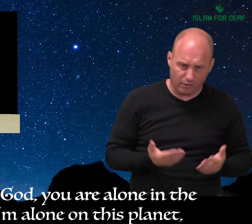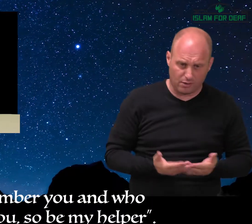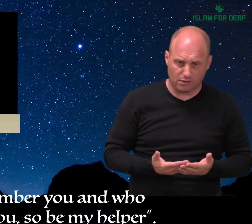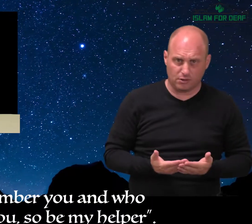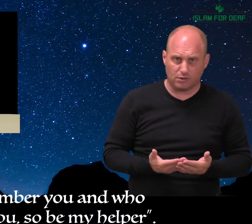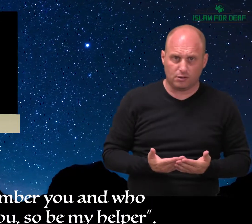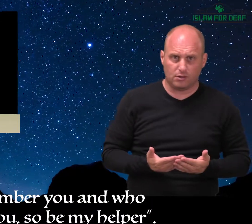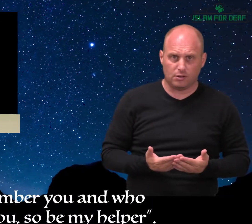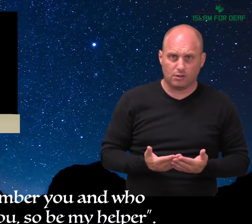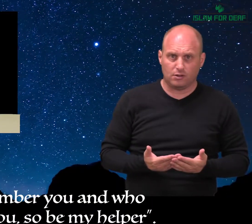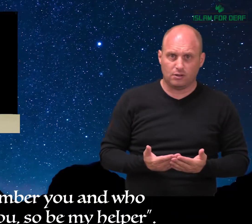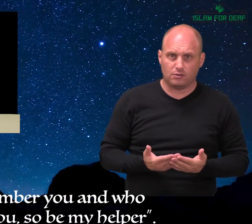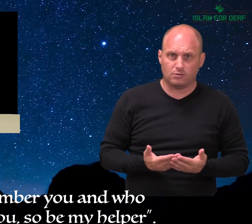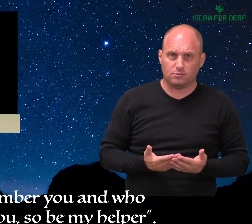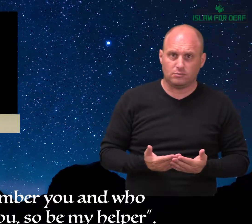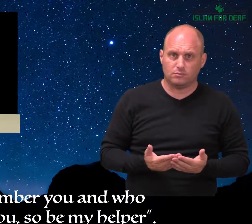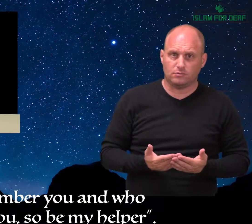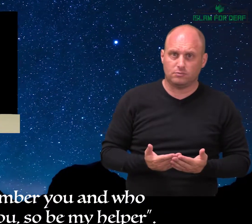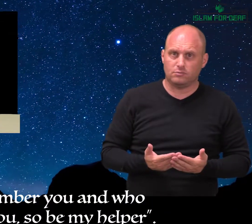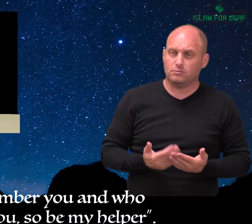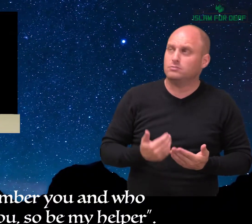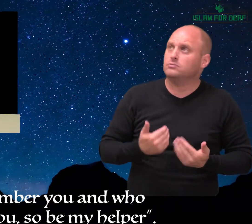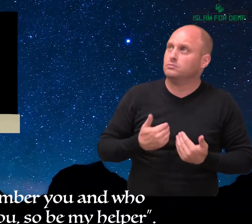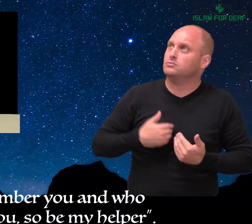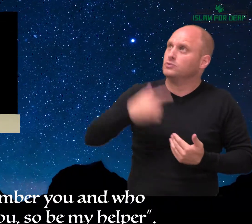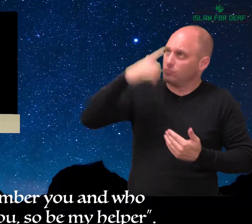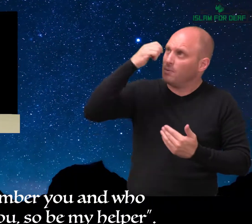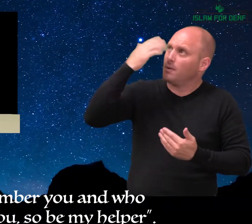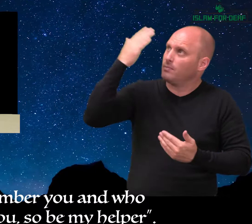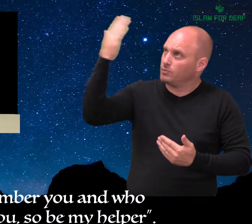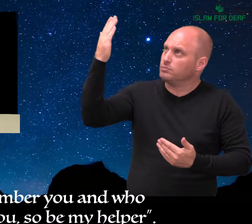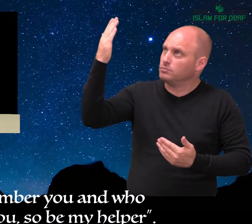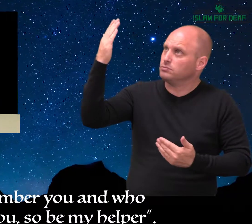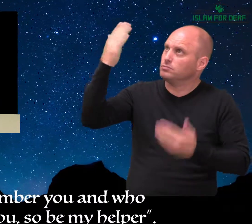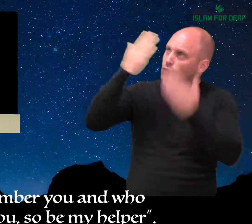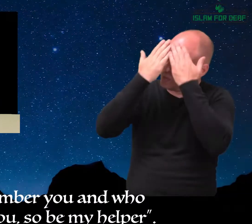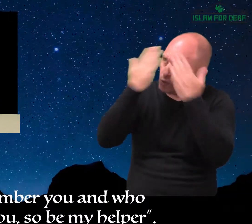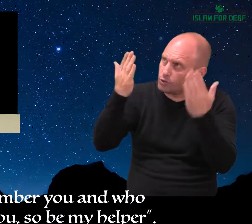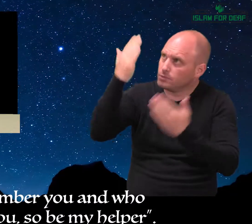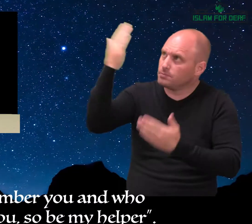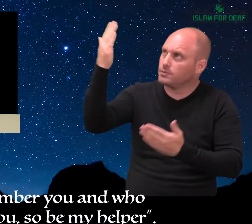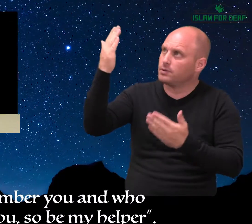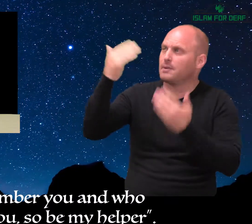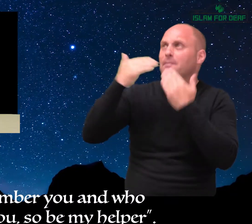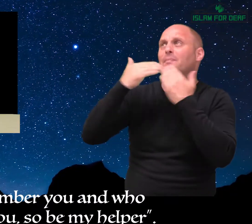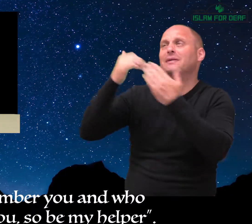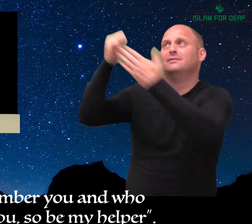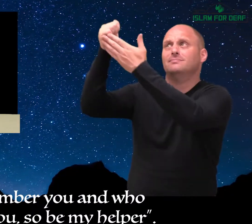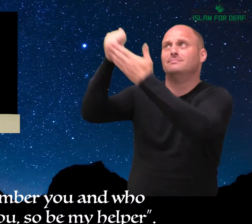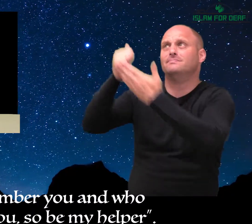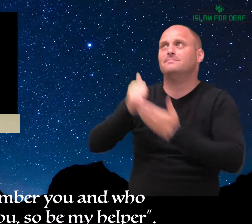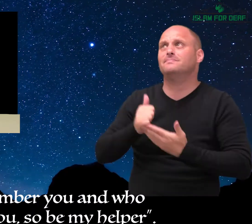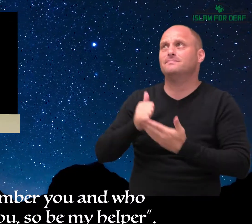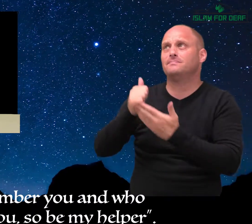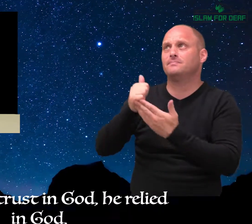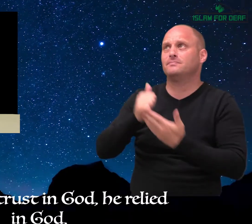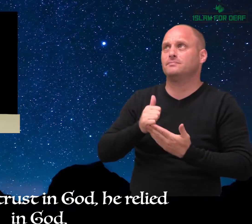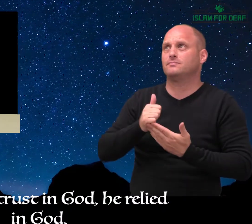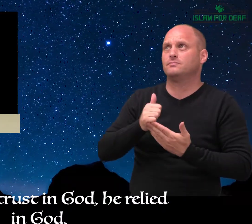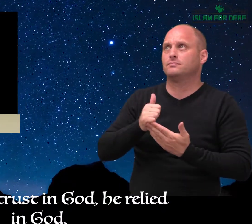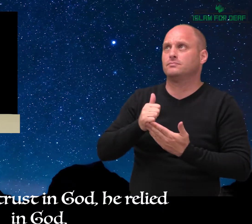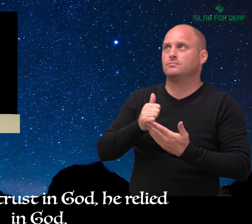who remember you and who worship you. So be my helper. be